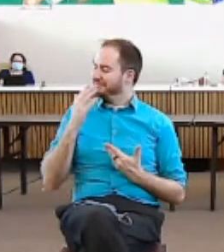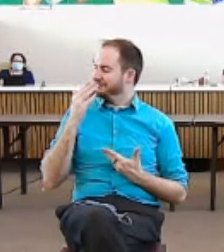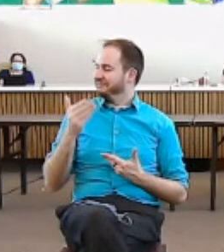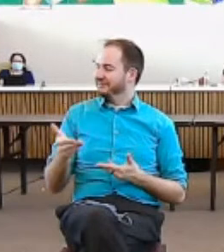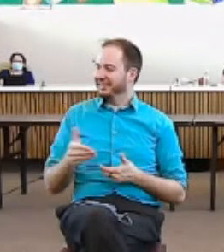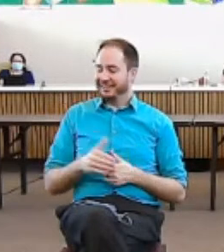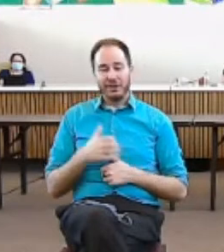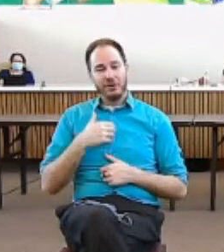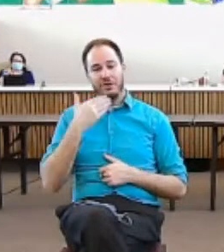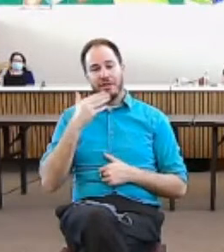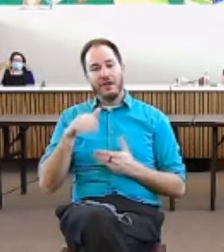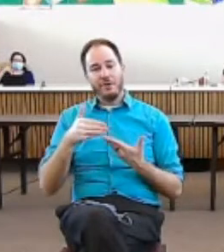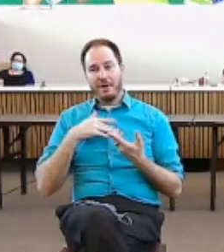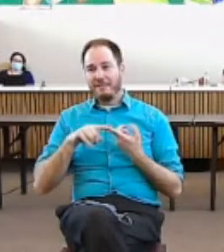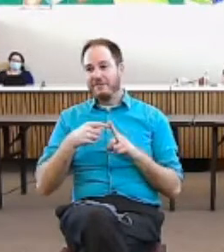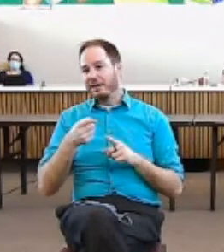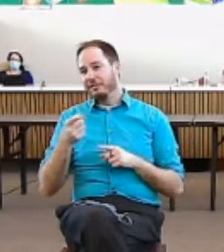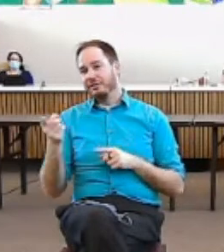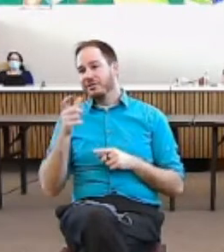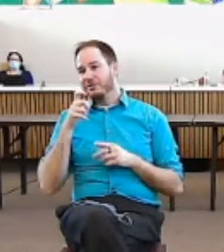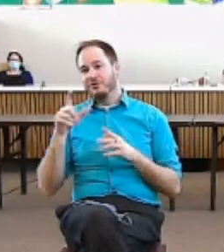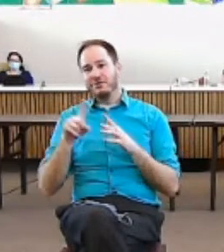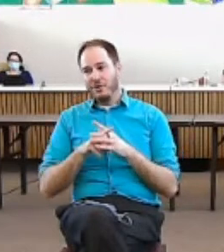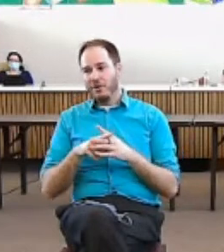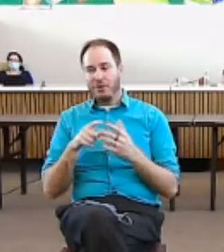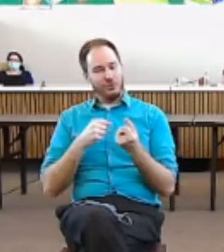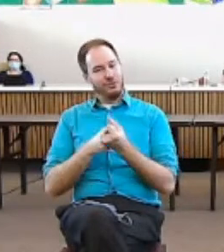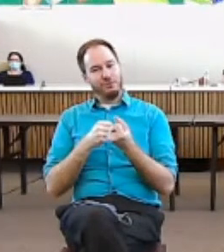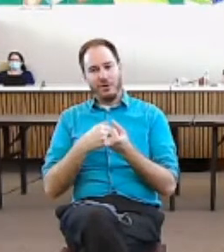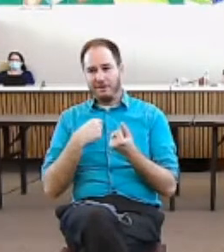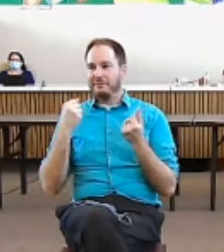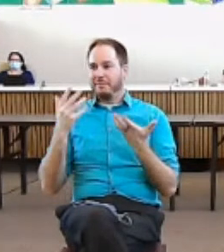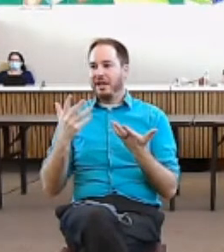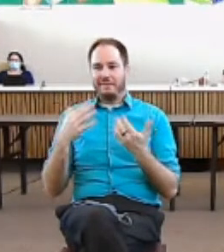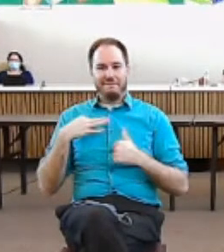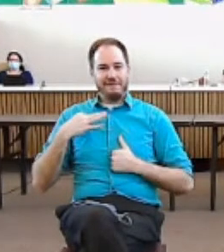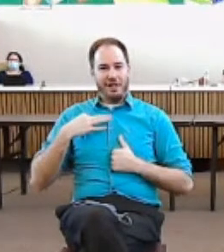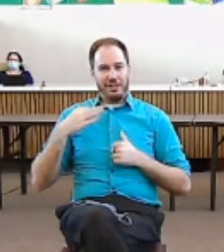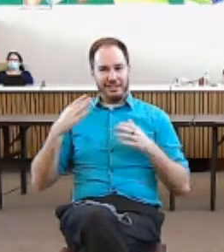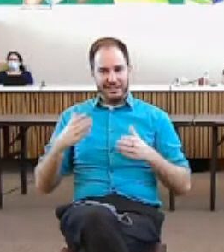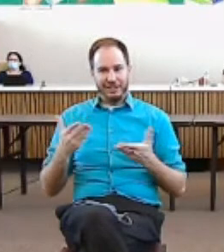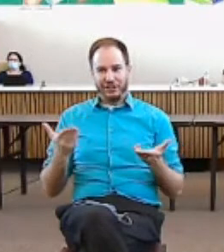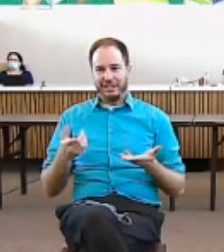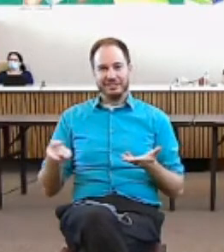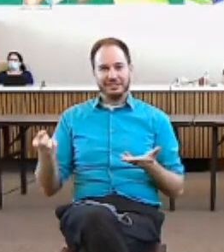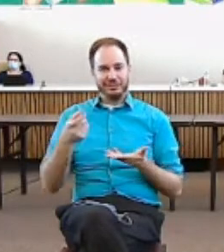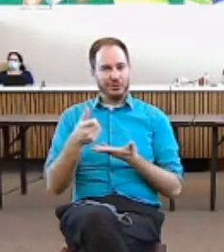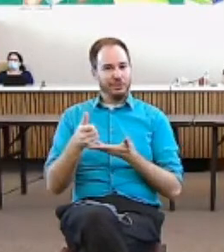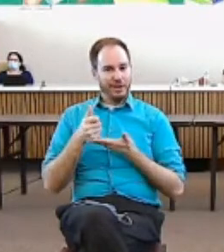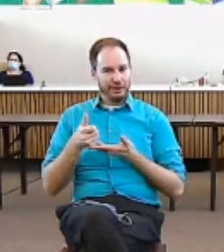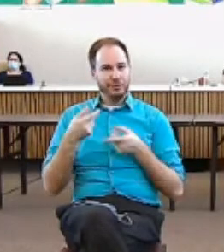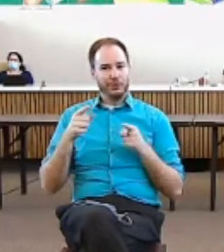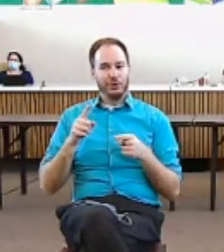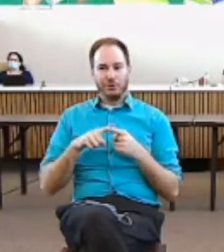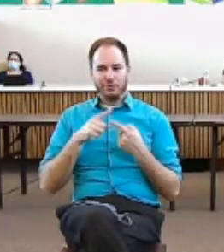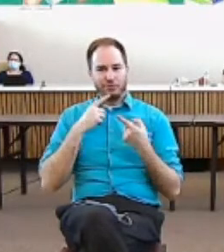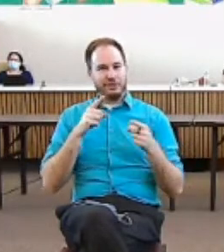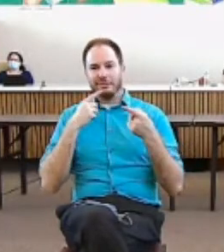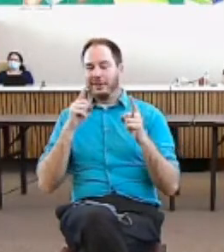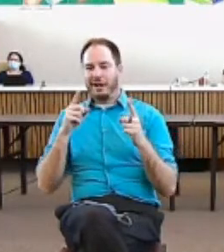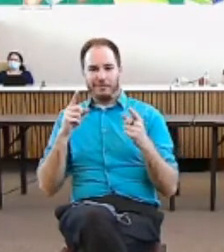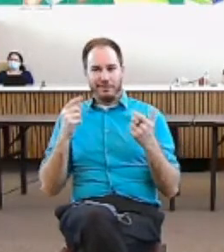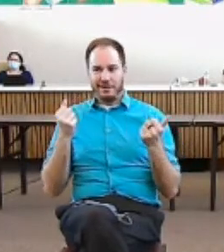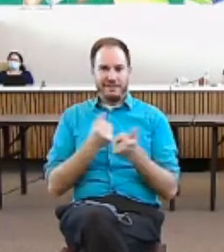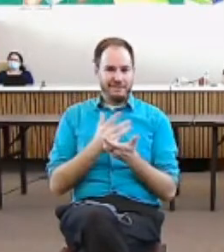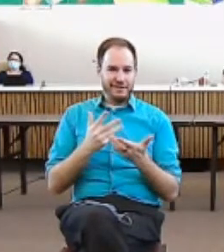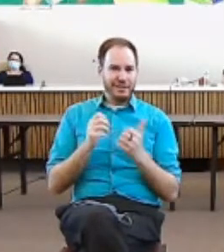I'd like to thank all my friends who have been my backup. I've got a lot of volunteers that helped us accomplish all these things we